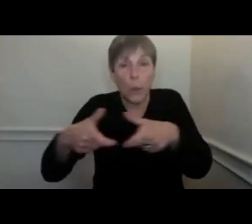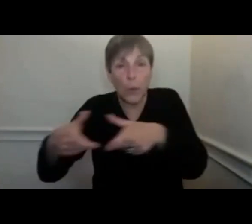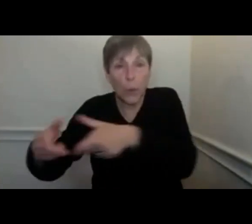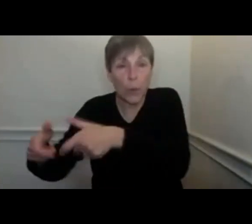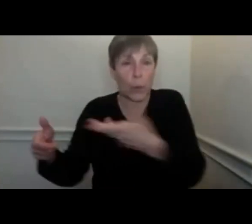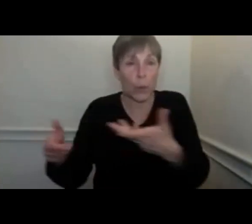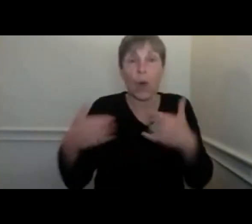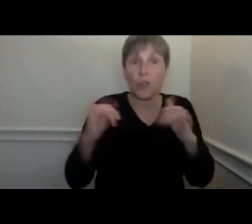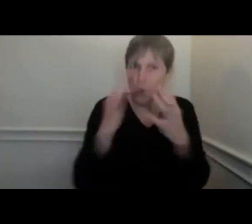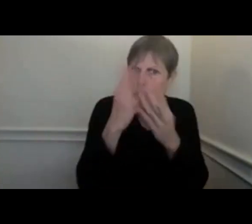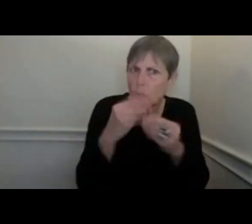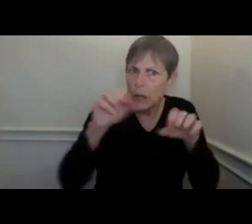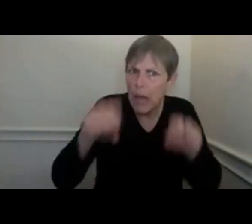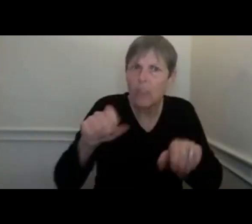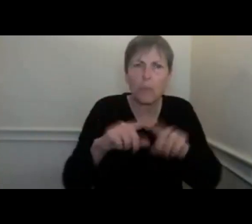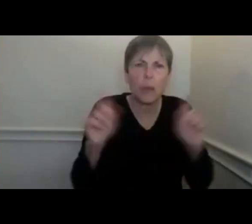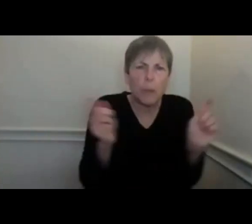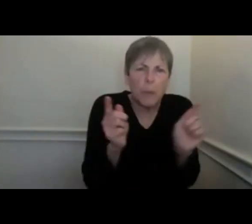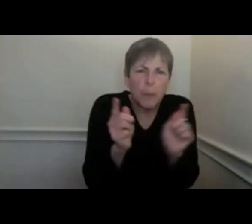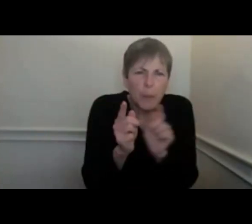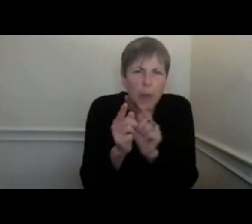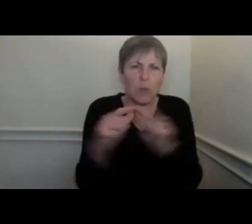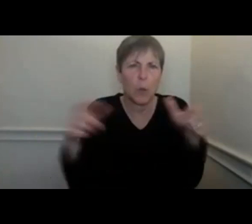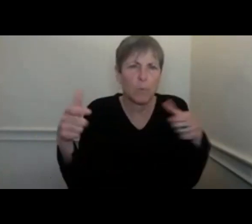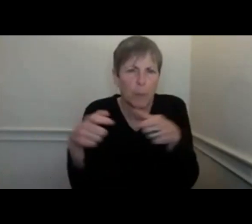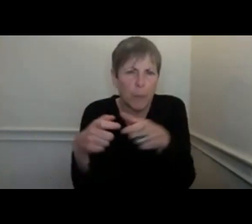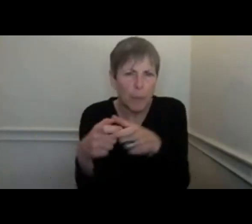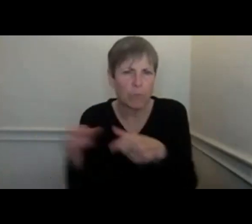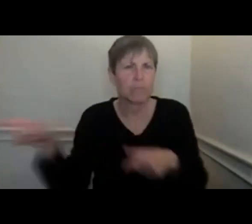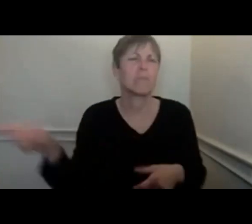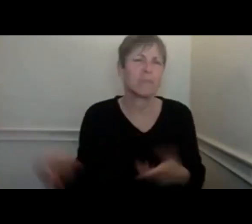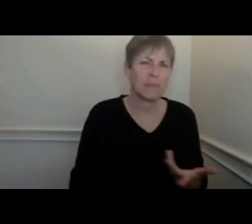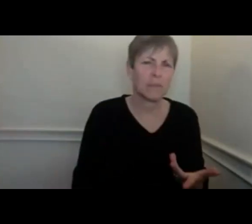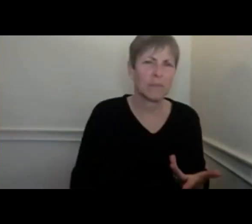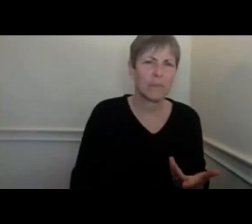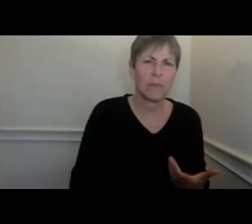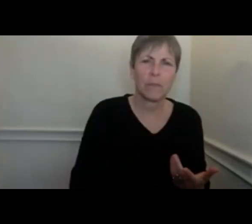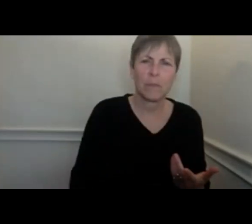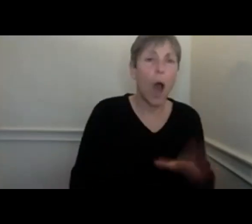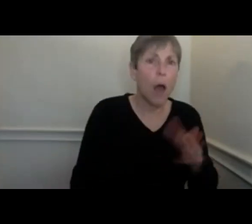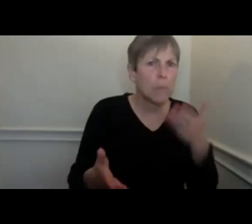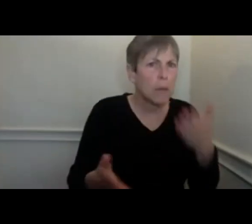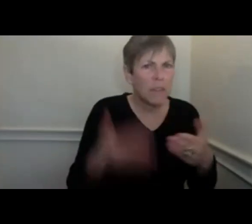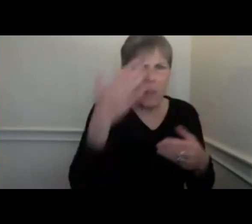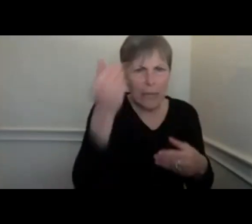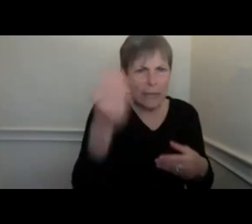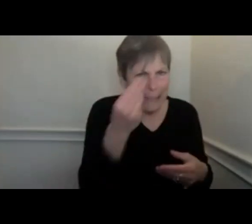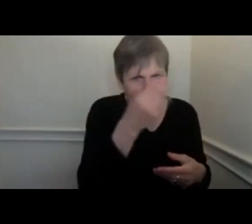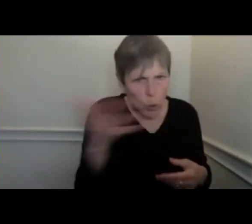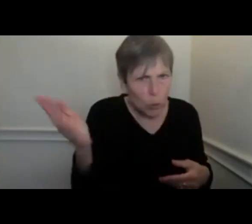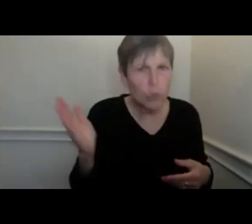very impressive. But they will lessen. Oh, I can't remember if I mentioned this or not, but just